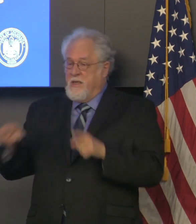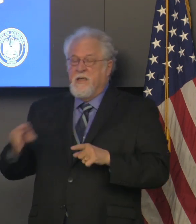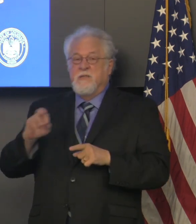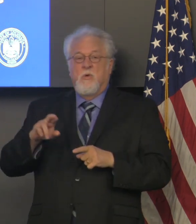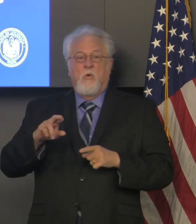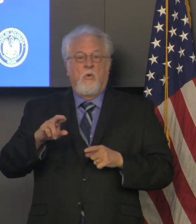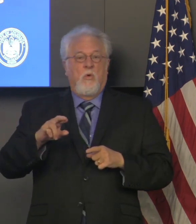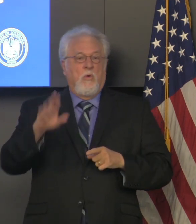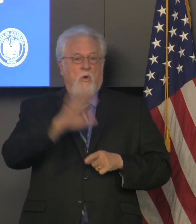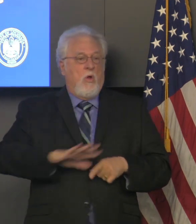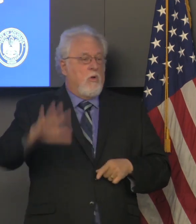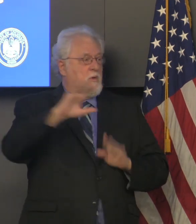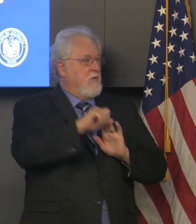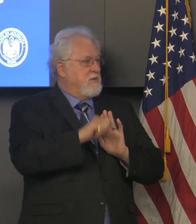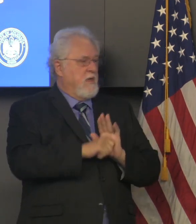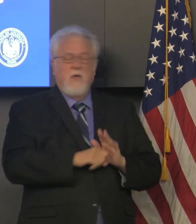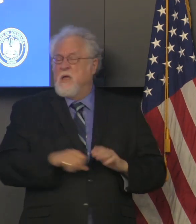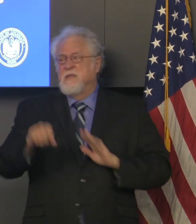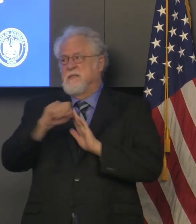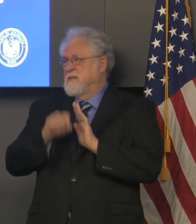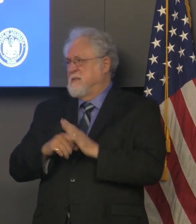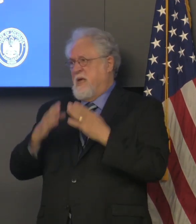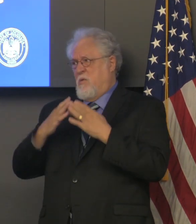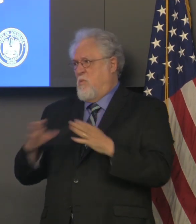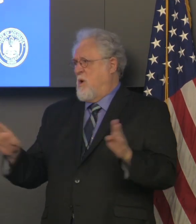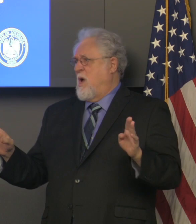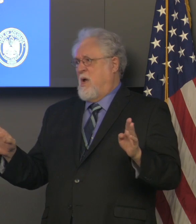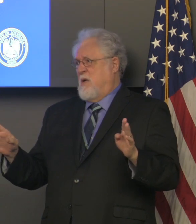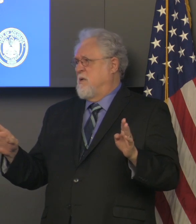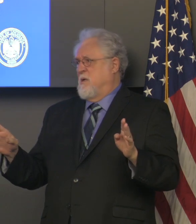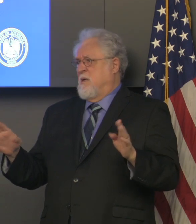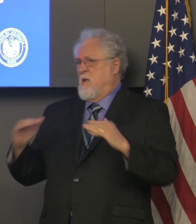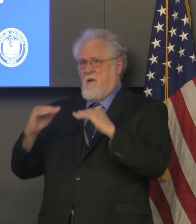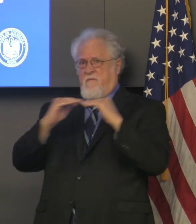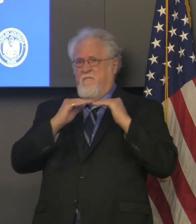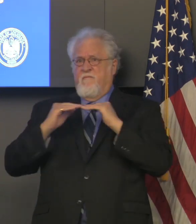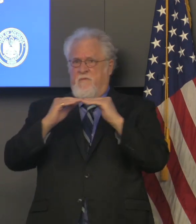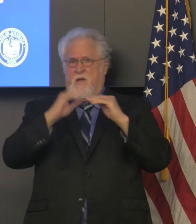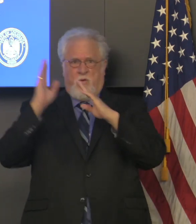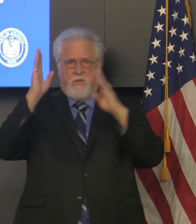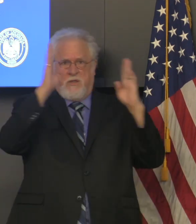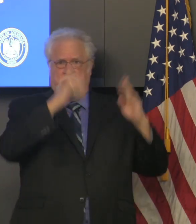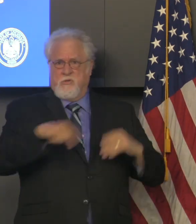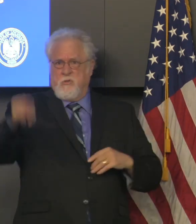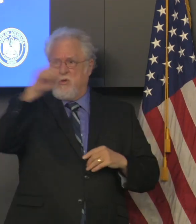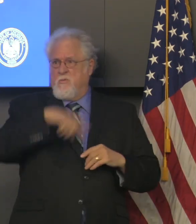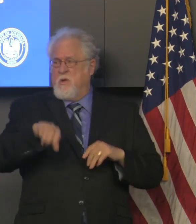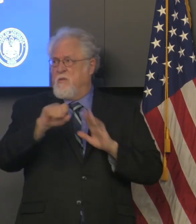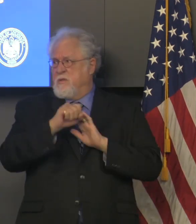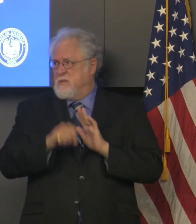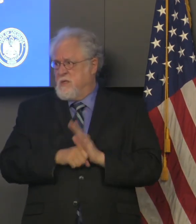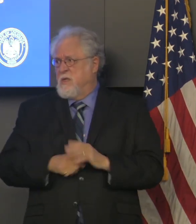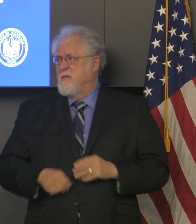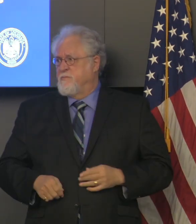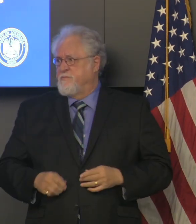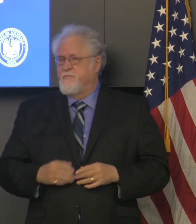seeing this across the state? No, it's statewide. We're giving the fair attention all over the state.